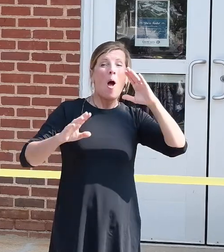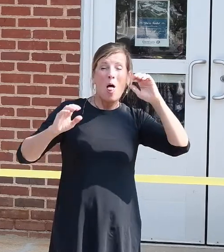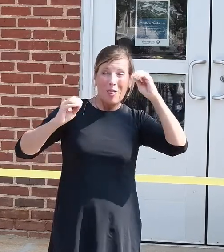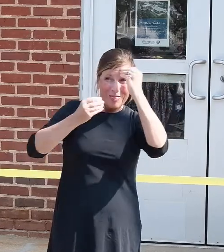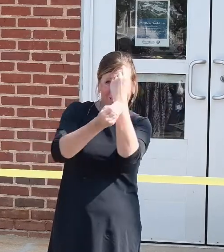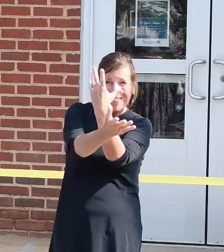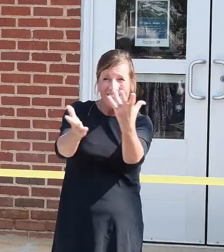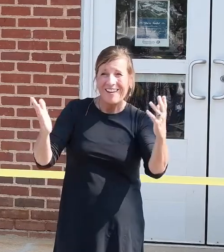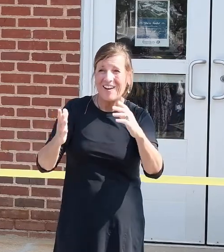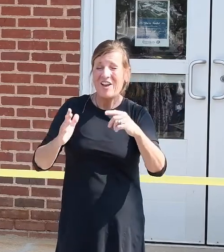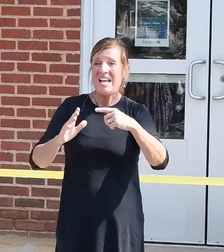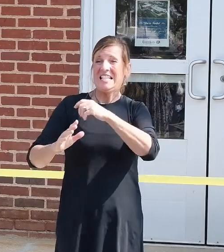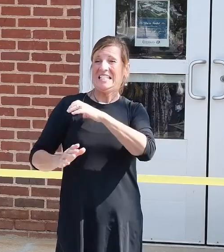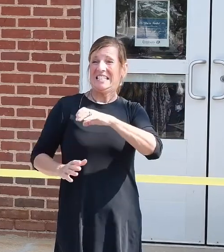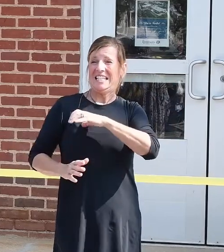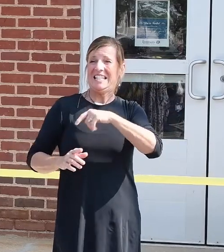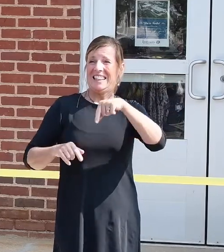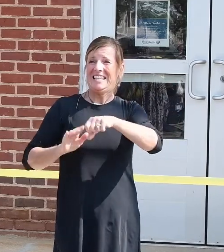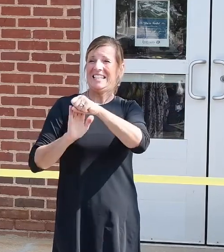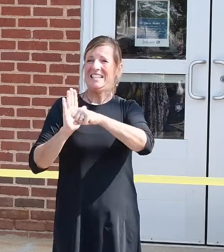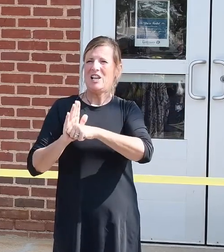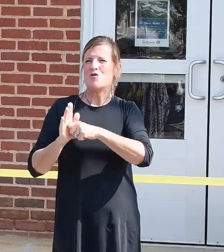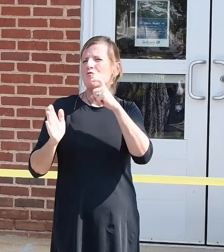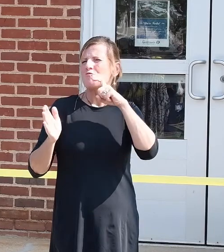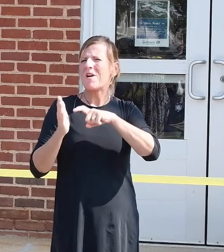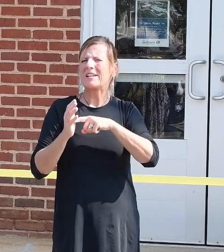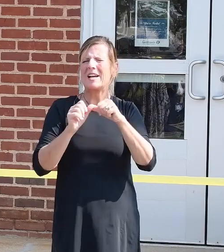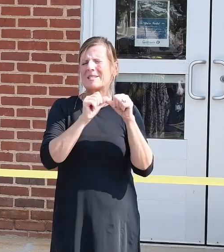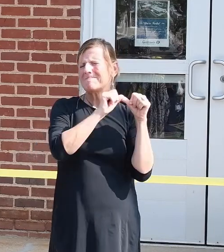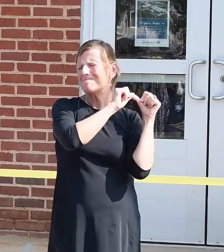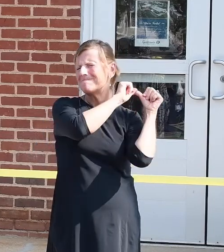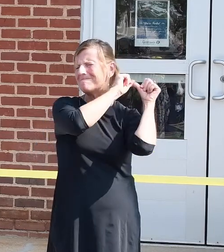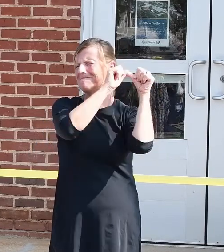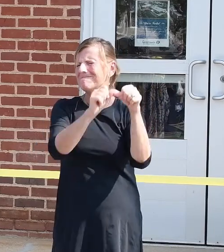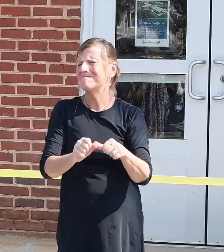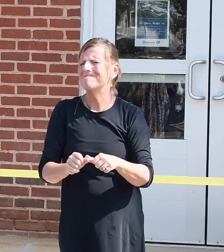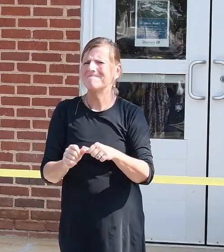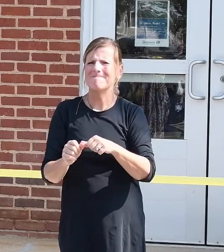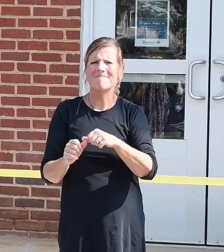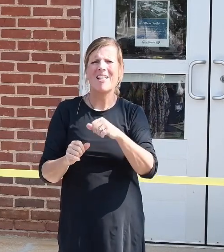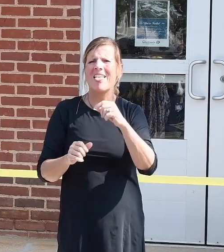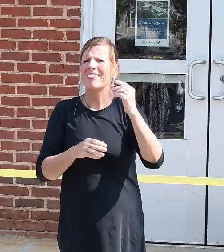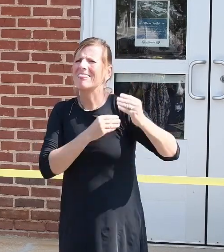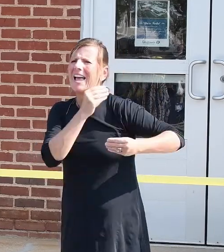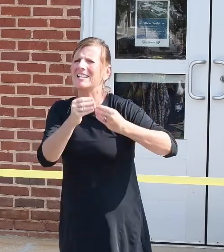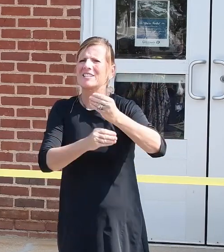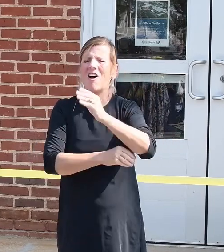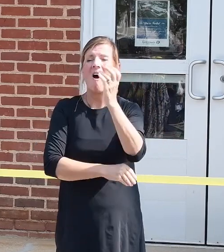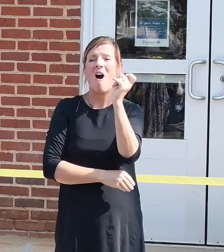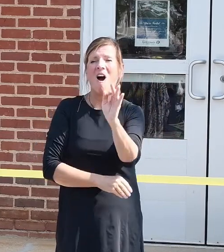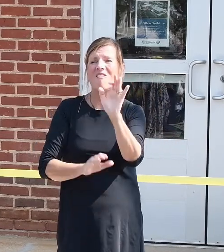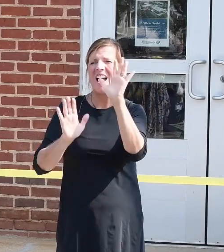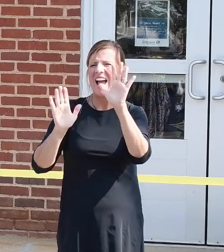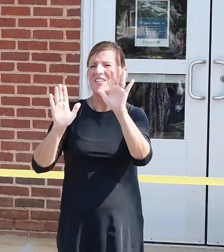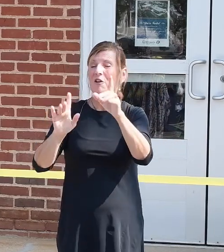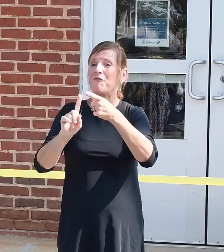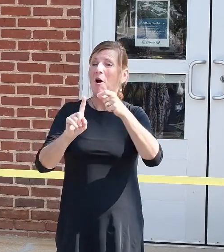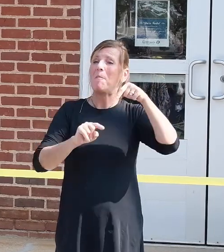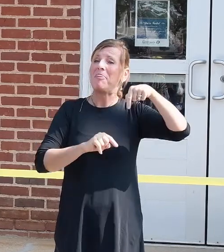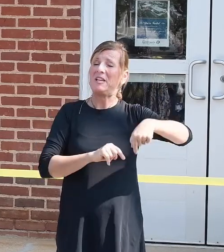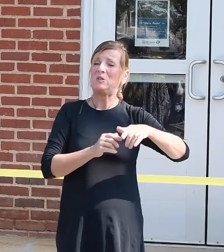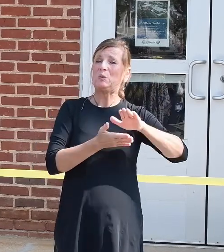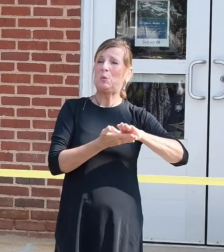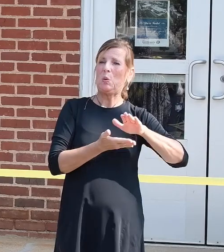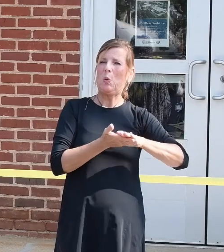state, in recognition of the enduring legacy of excellence formerly represented by the Tubman School, that will